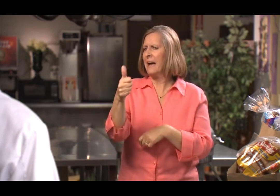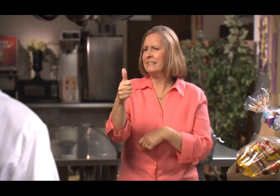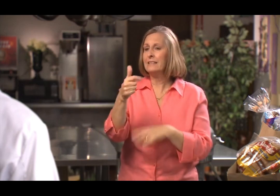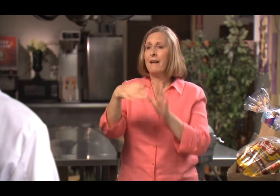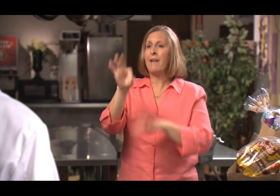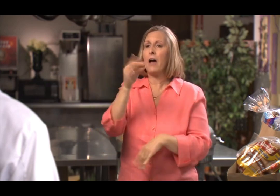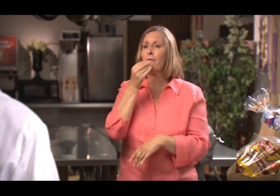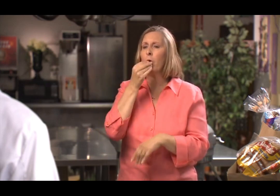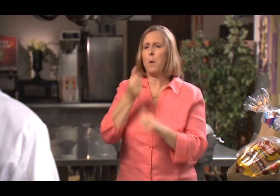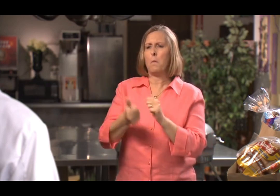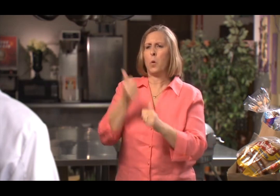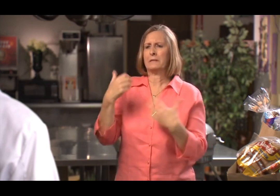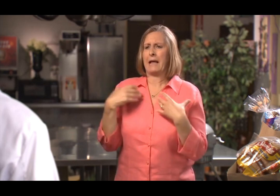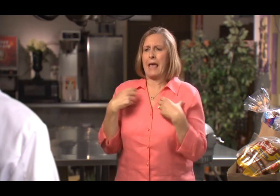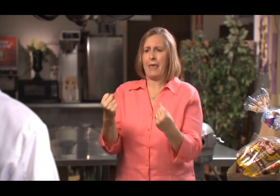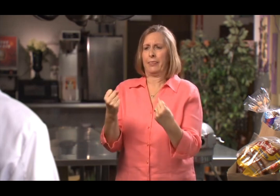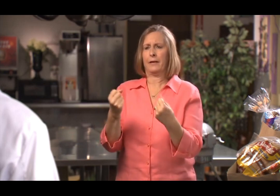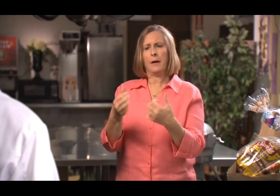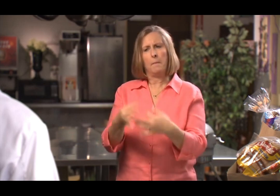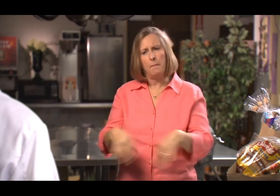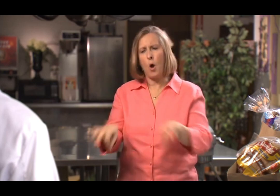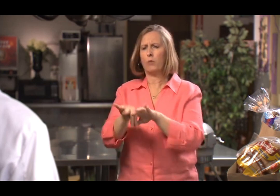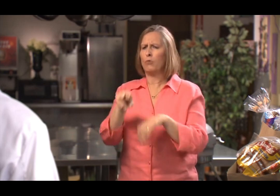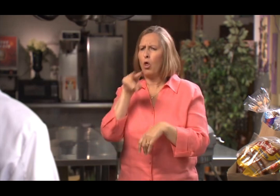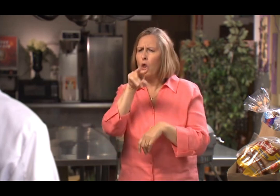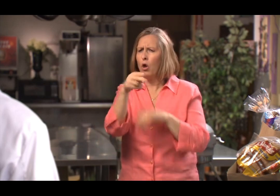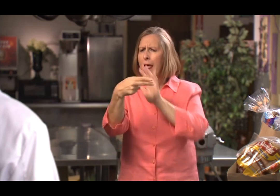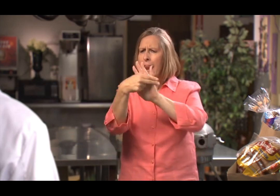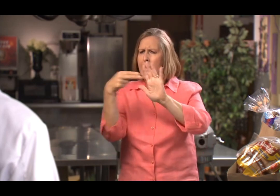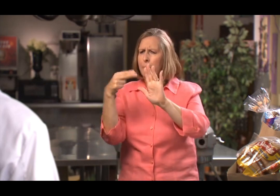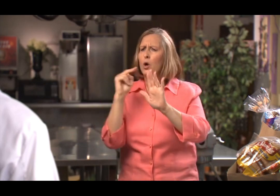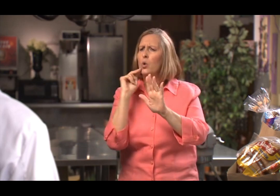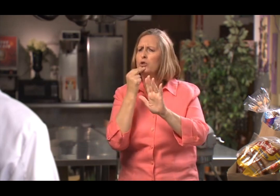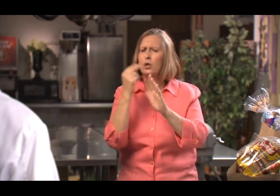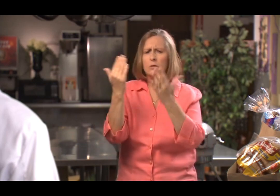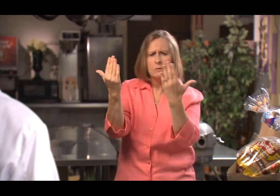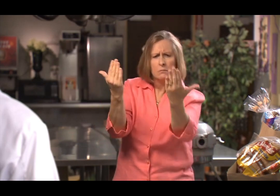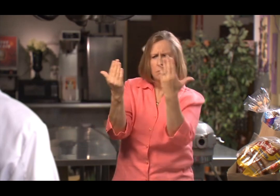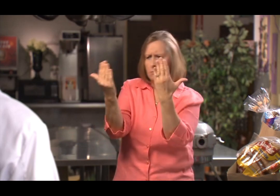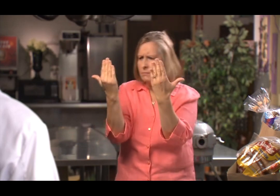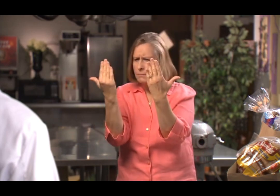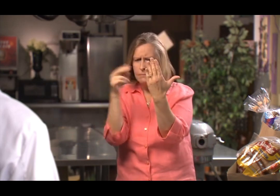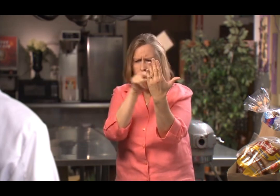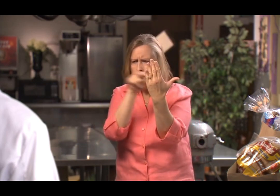healthiest food options, it is important to read and compare nutrition labels.